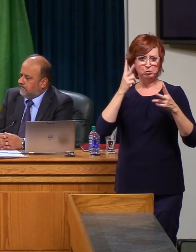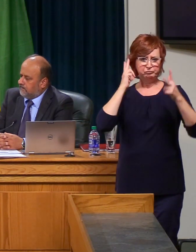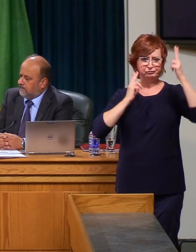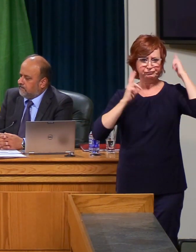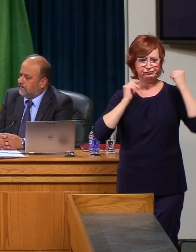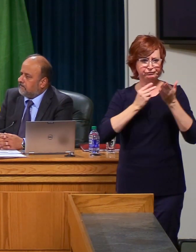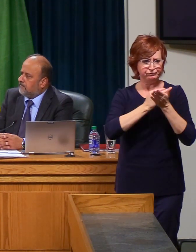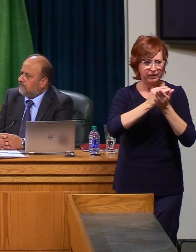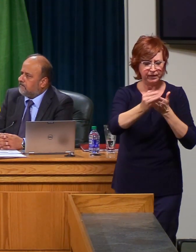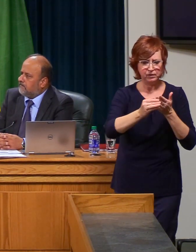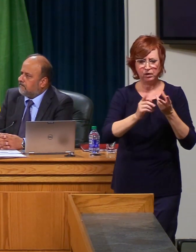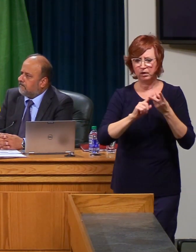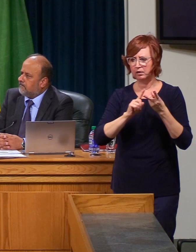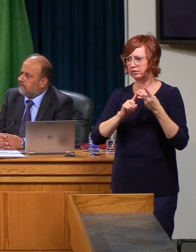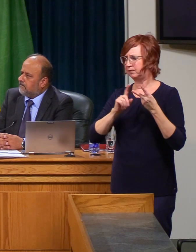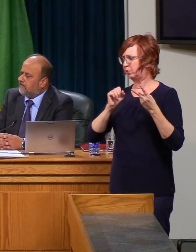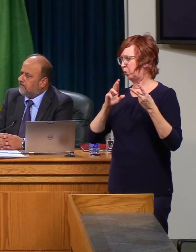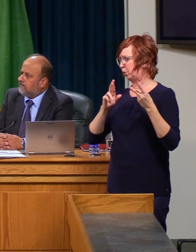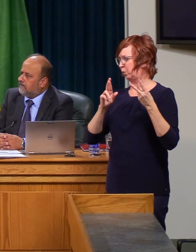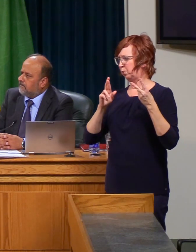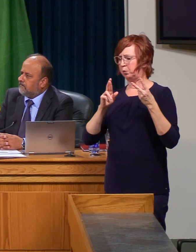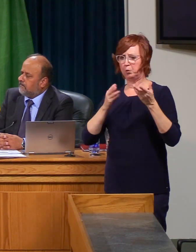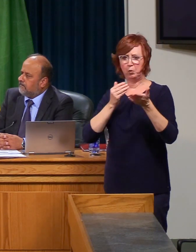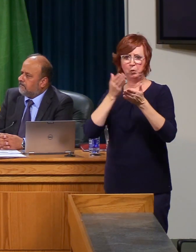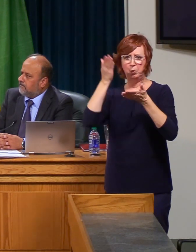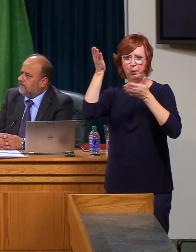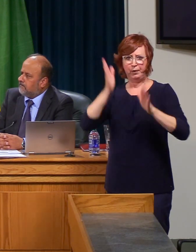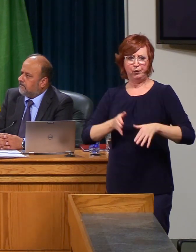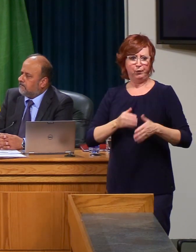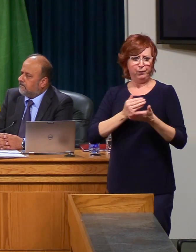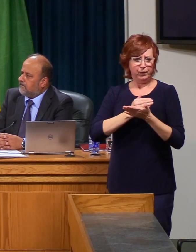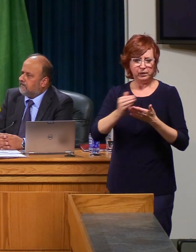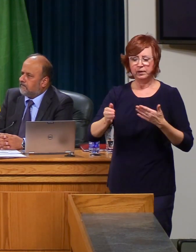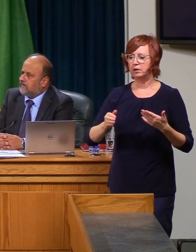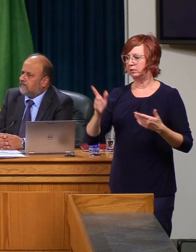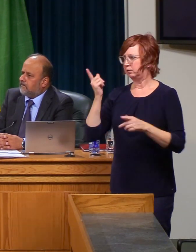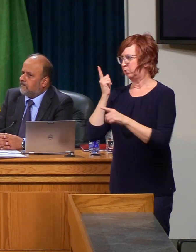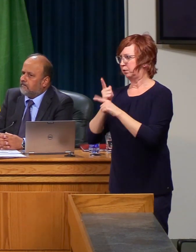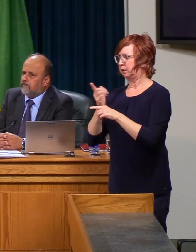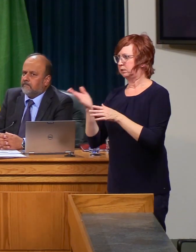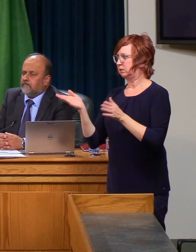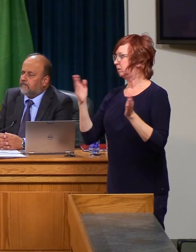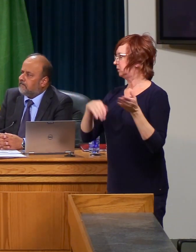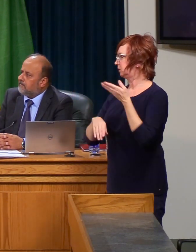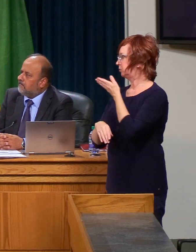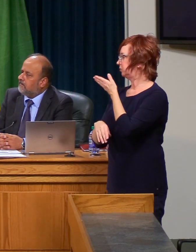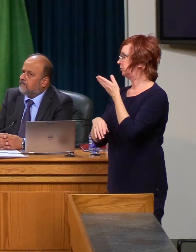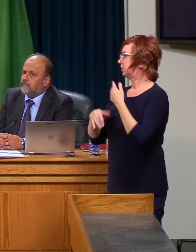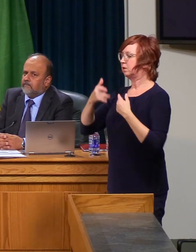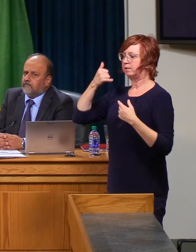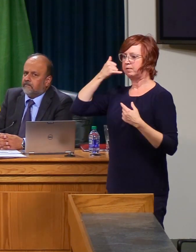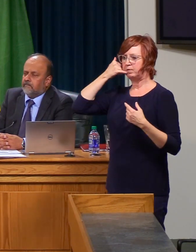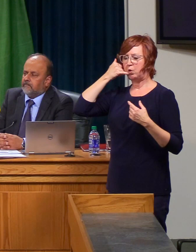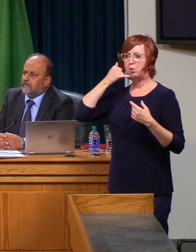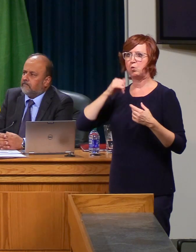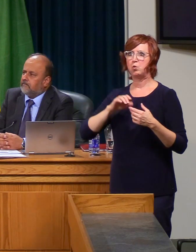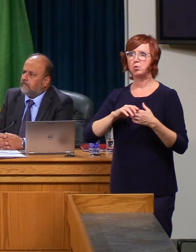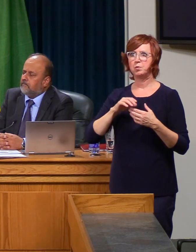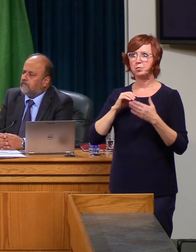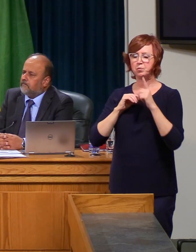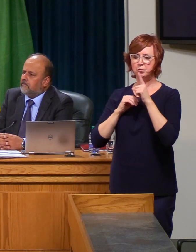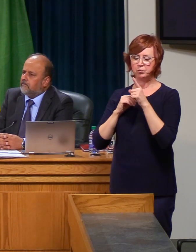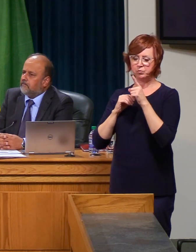waiter That's the self-isolation support program, yes. We're going to go to the phone lines for a question. Operator, do we have a question